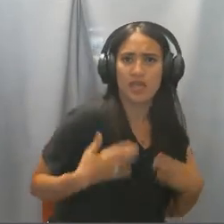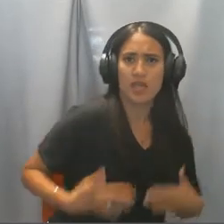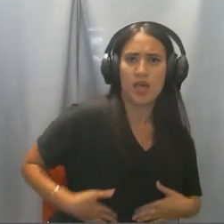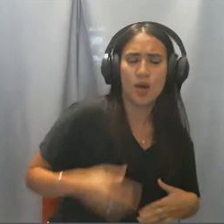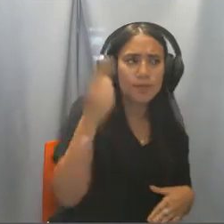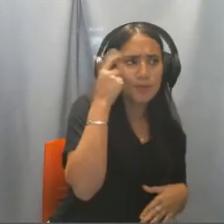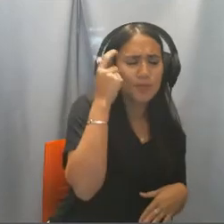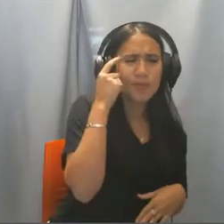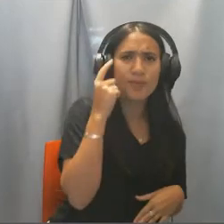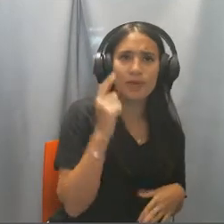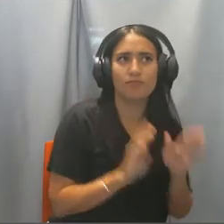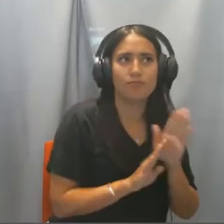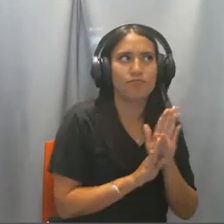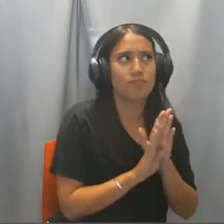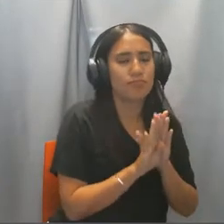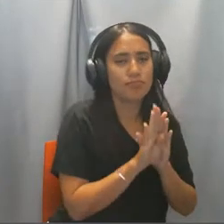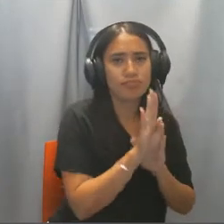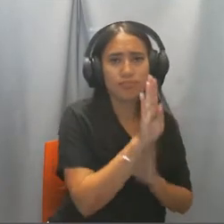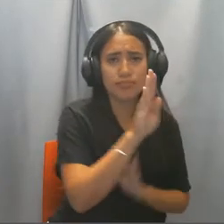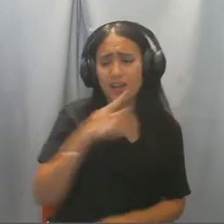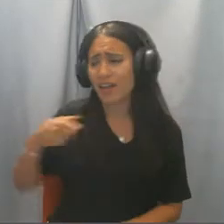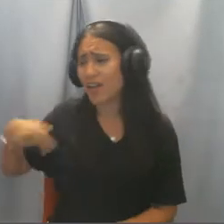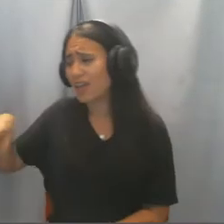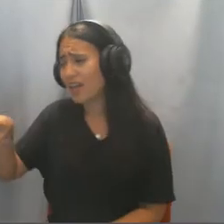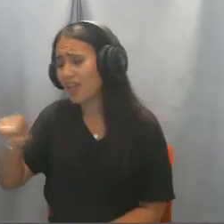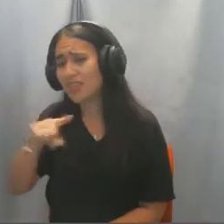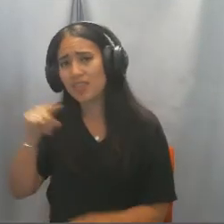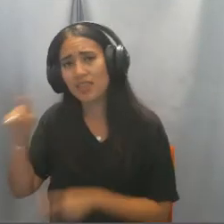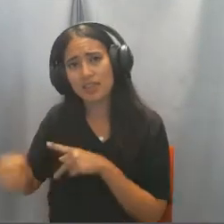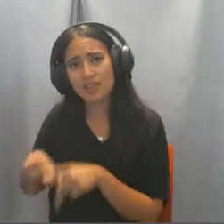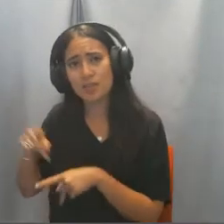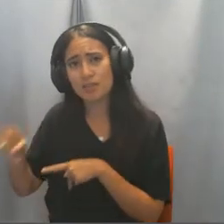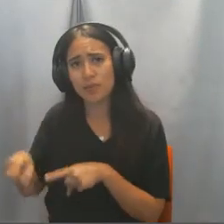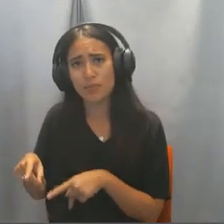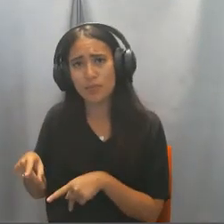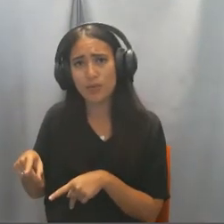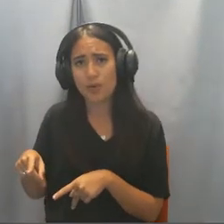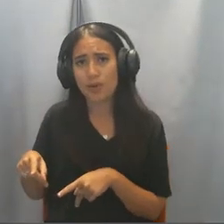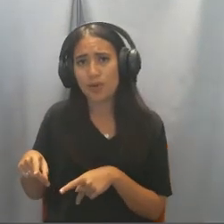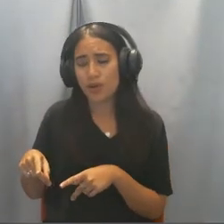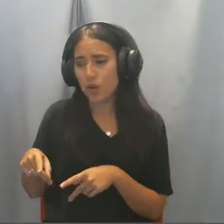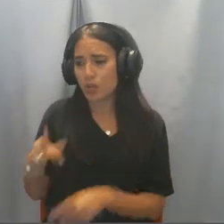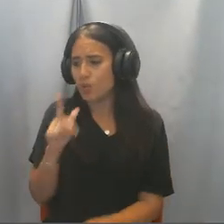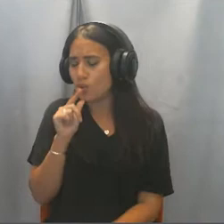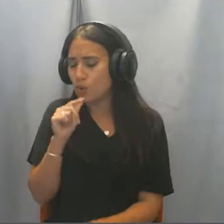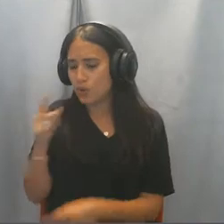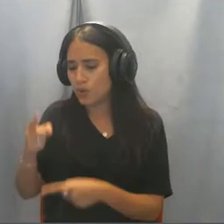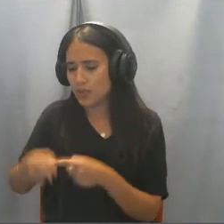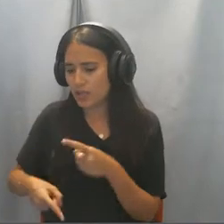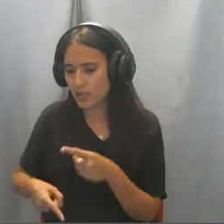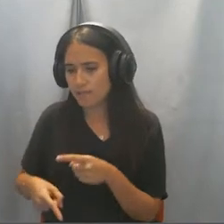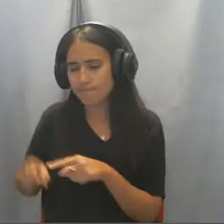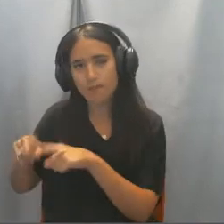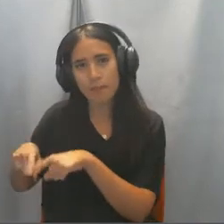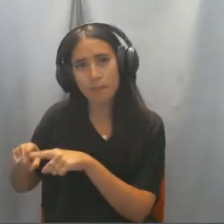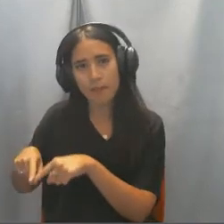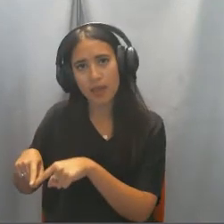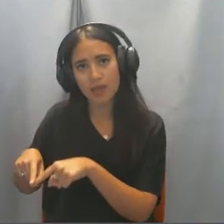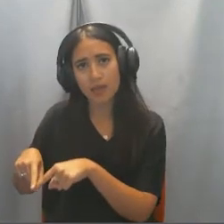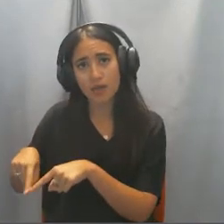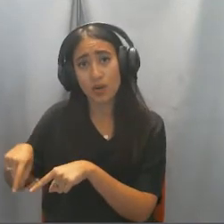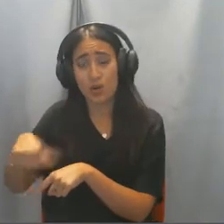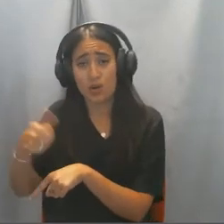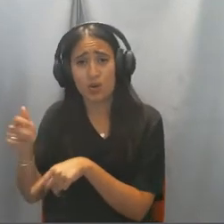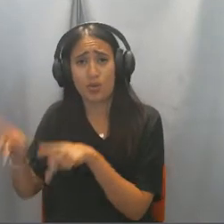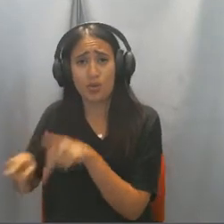on the other one, those are the people who experience earlier memory decline. And those good relationships, they